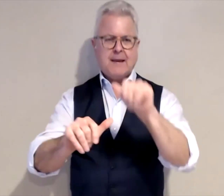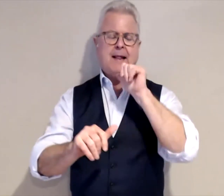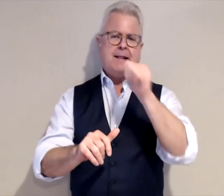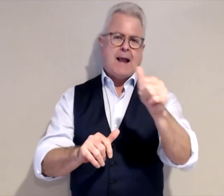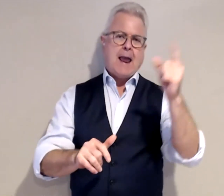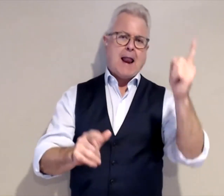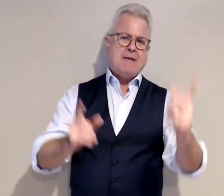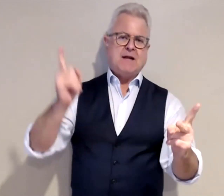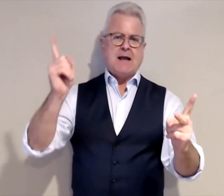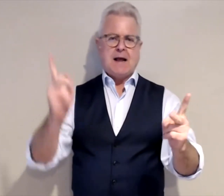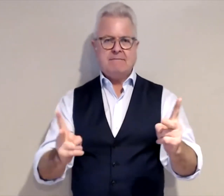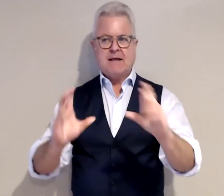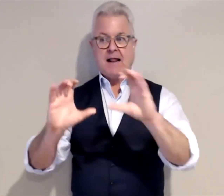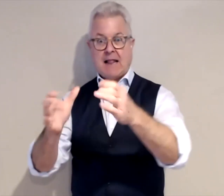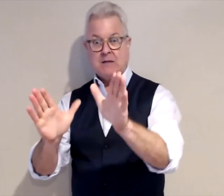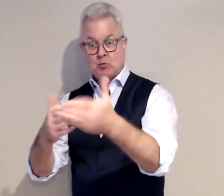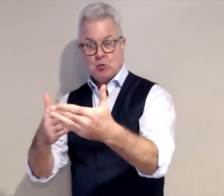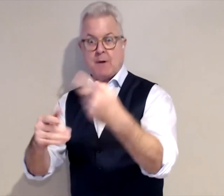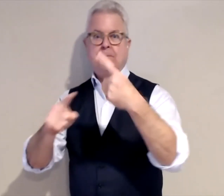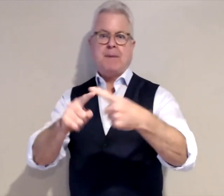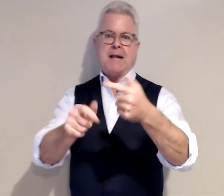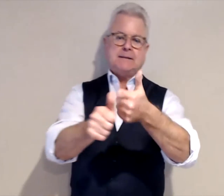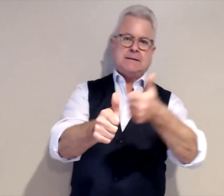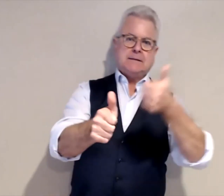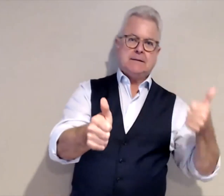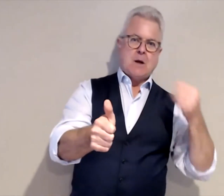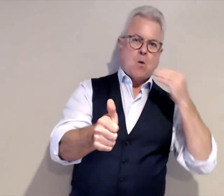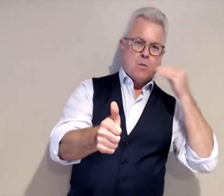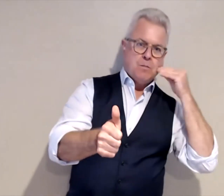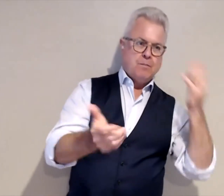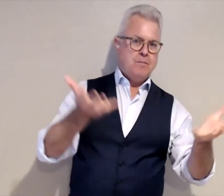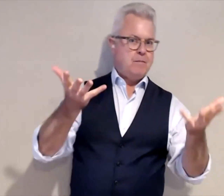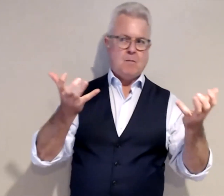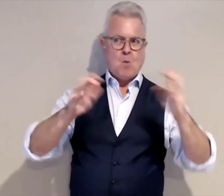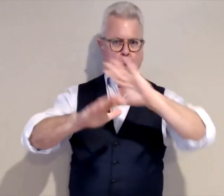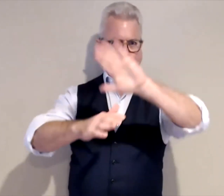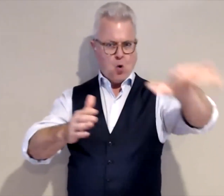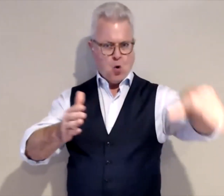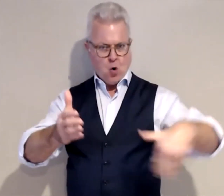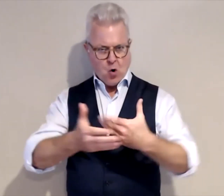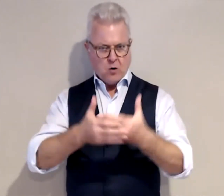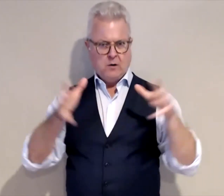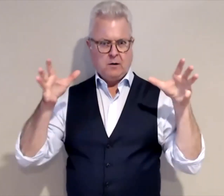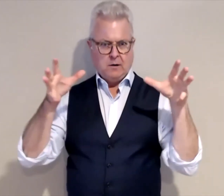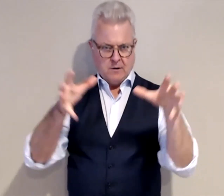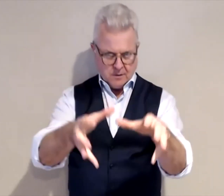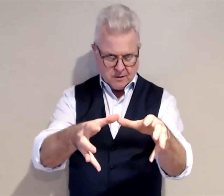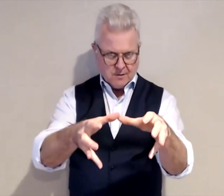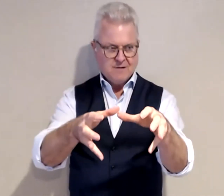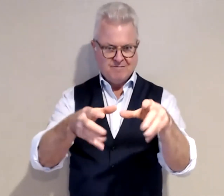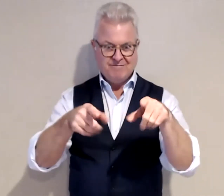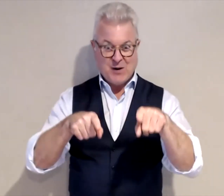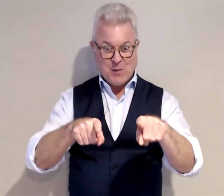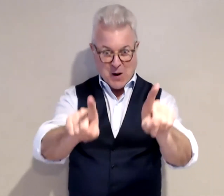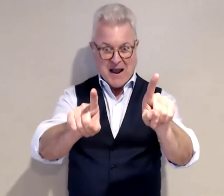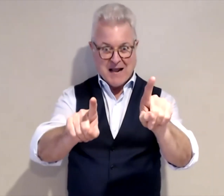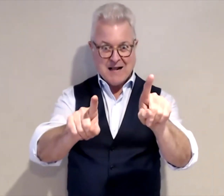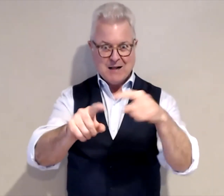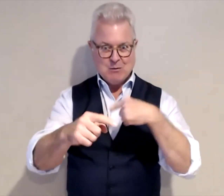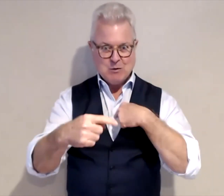classroom, not have some in the classroom and some who were remote distance learning at home, but to be able to have